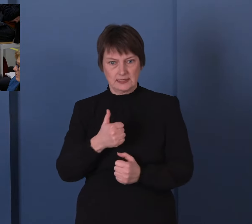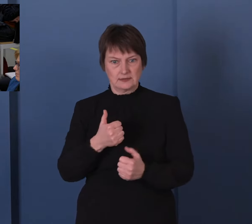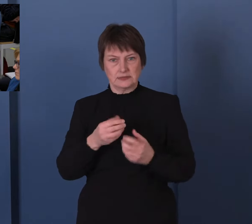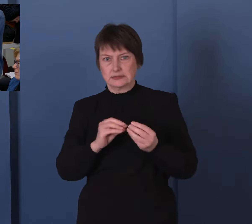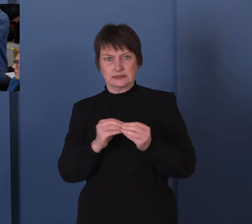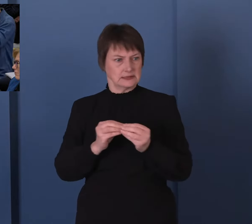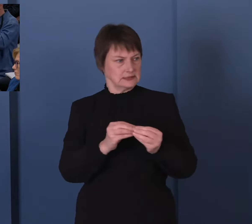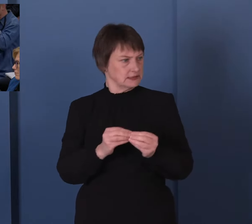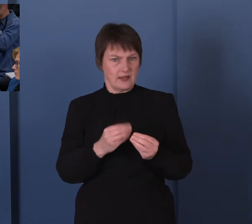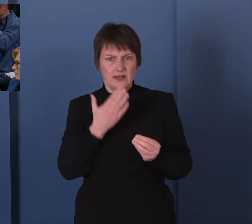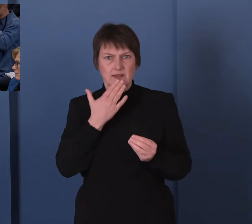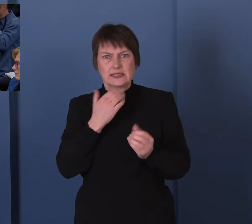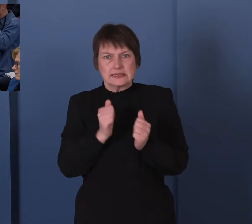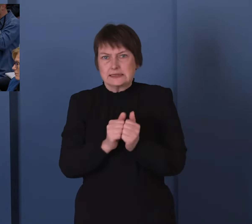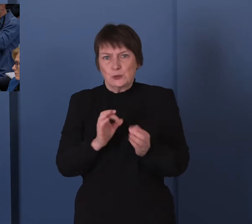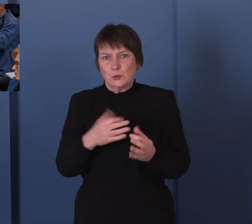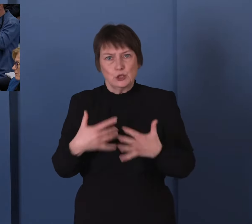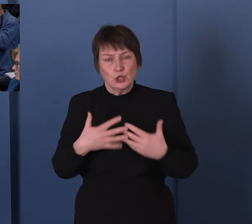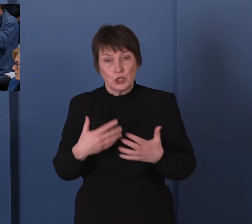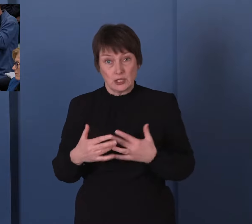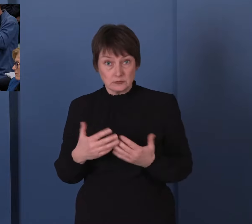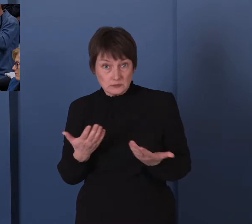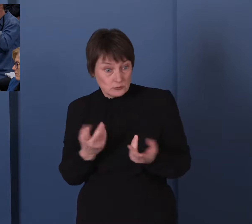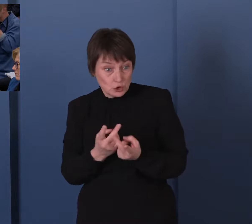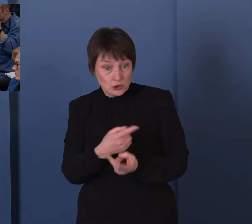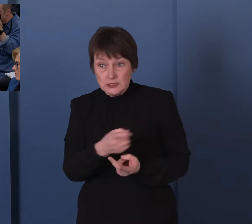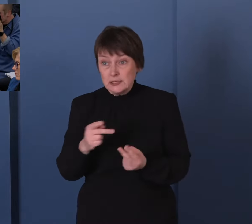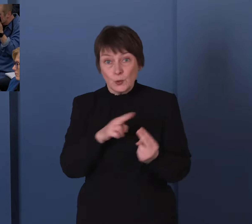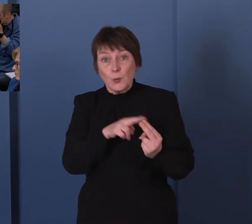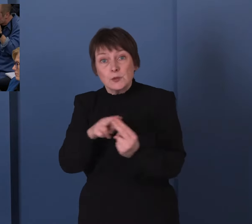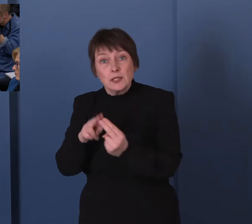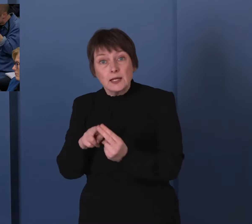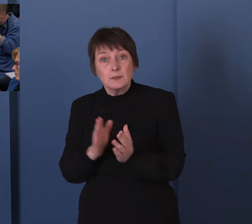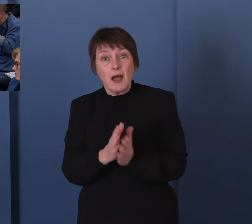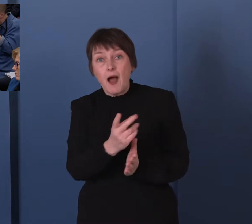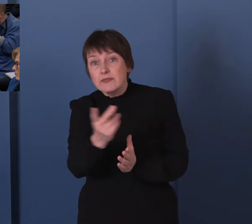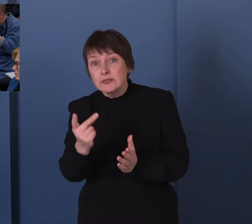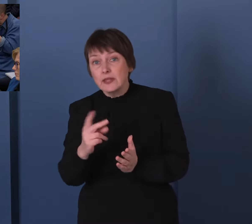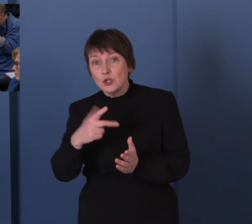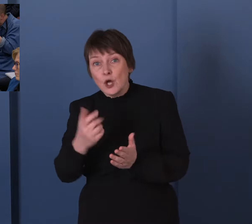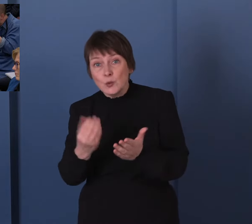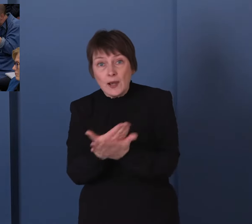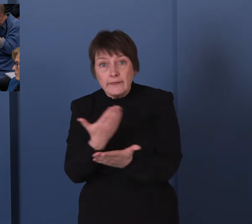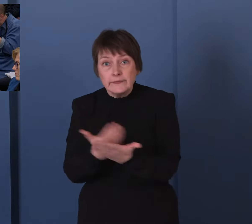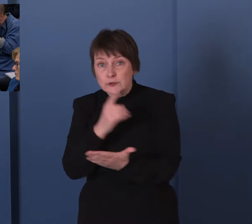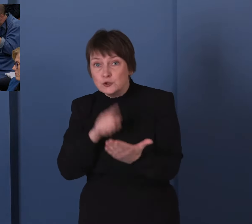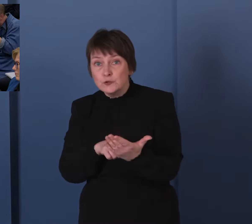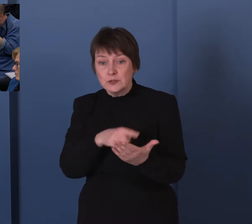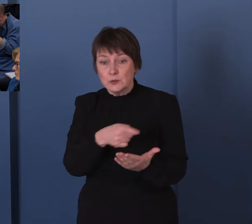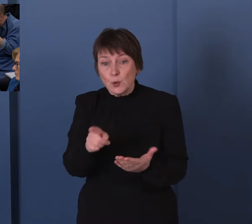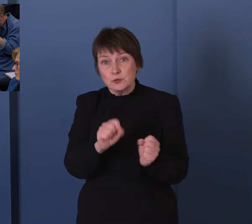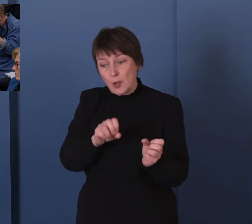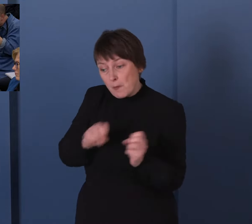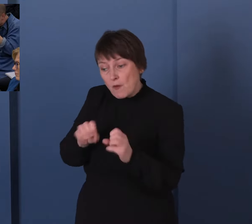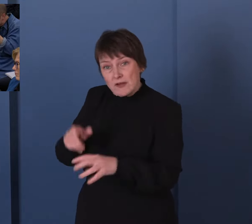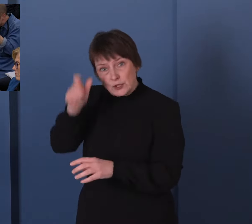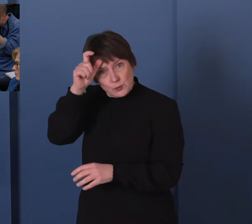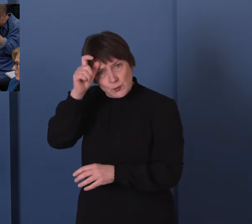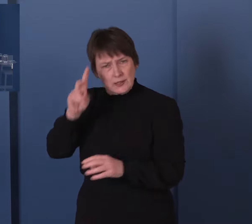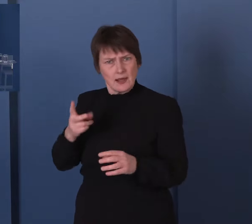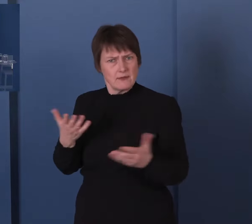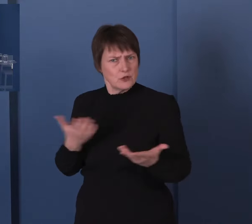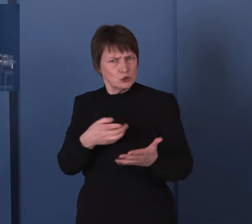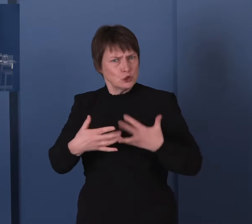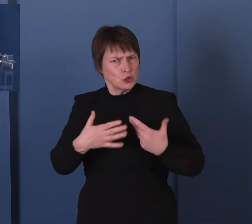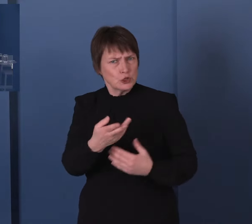are you doing? Are you talking to the other NATO allies to make them pressure Turkey, or what's the playbook? Well, I think it's